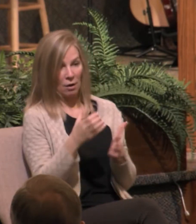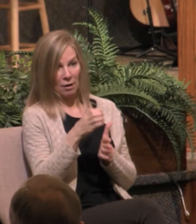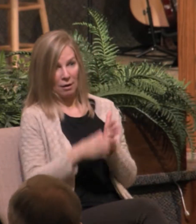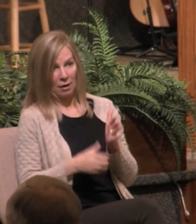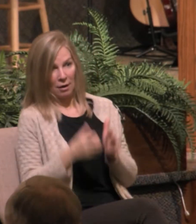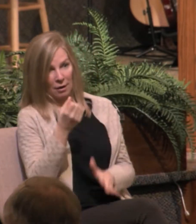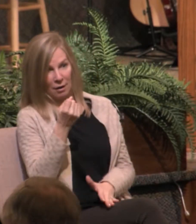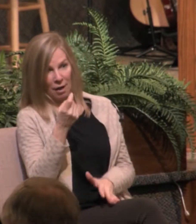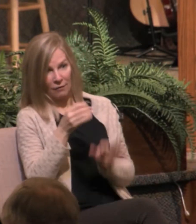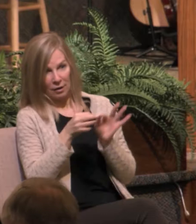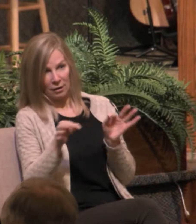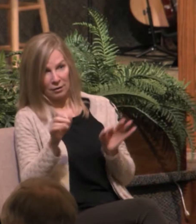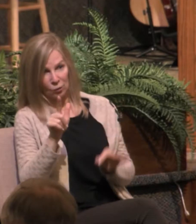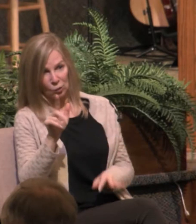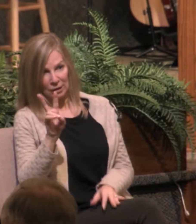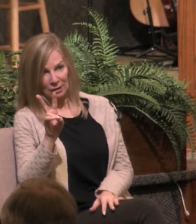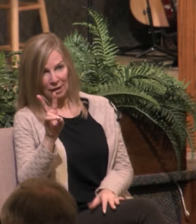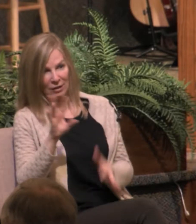says.